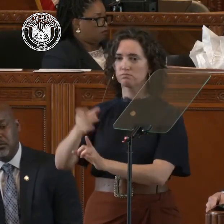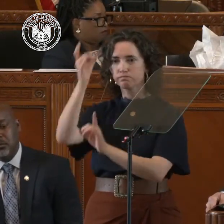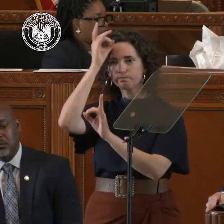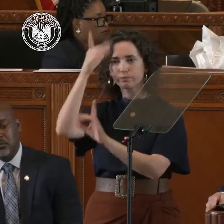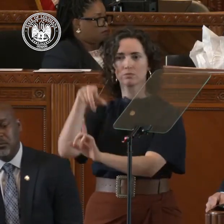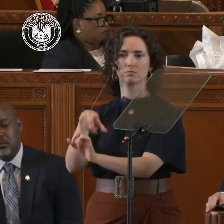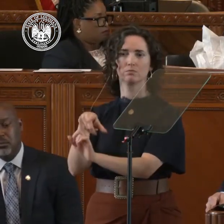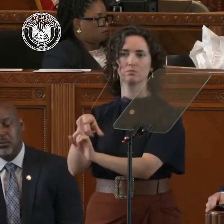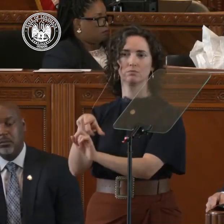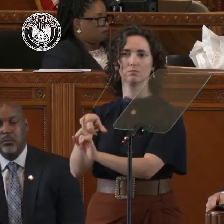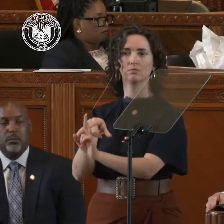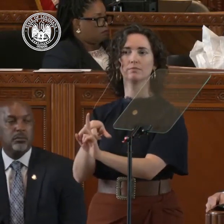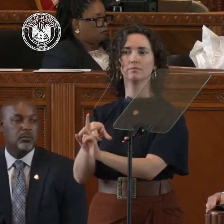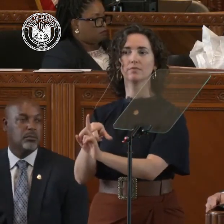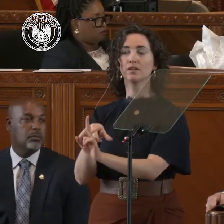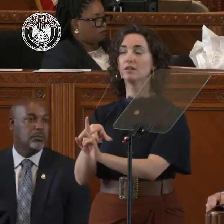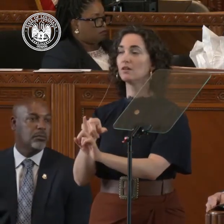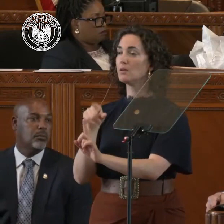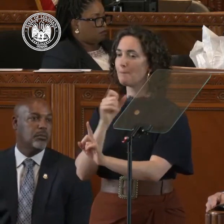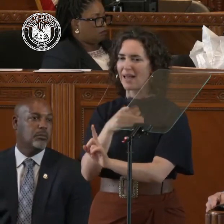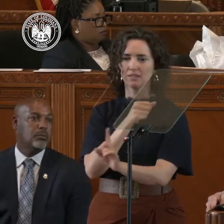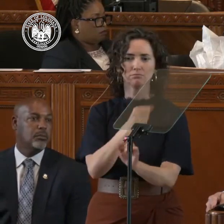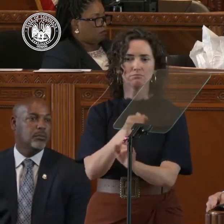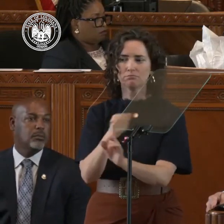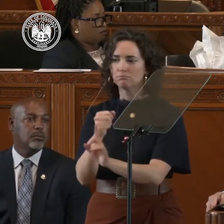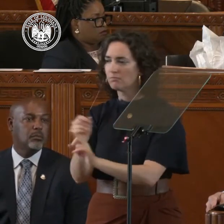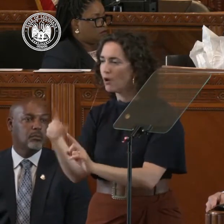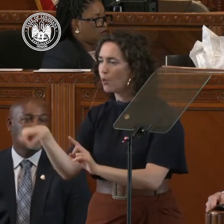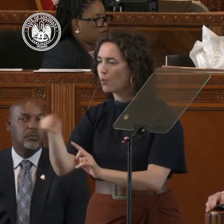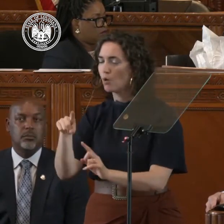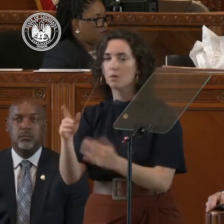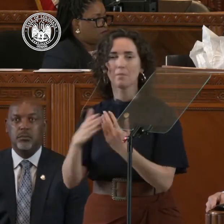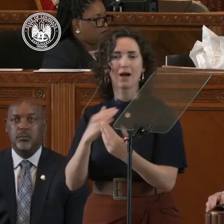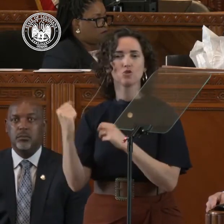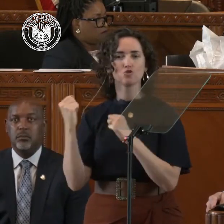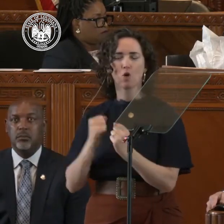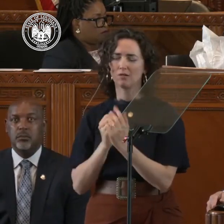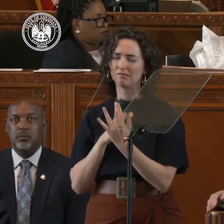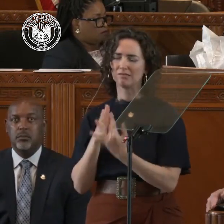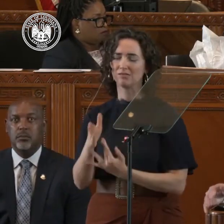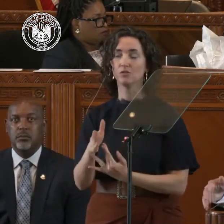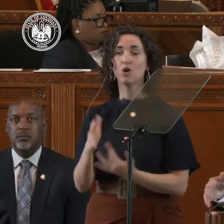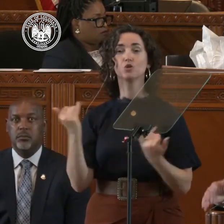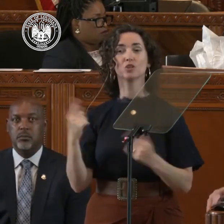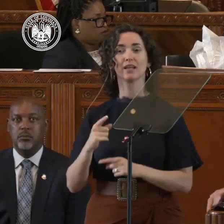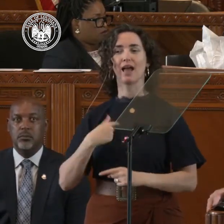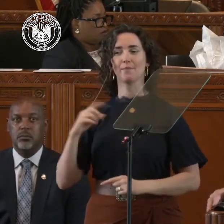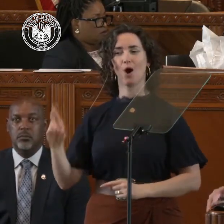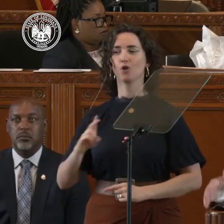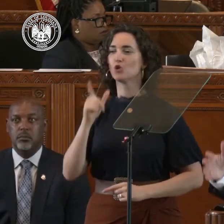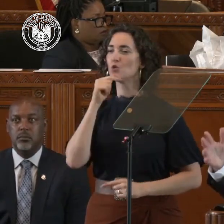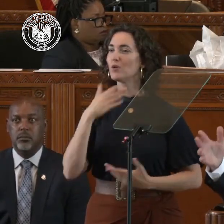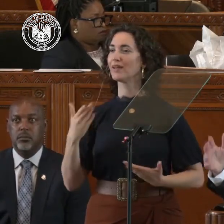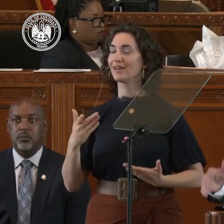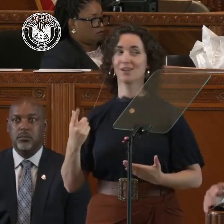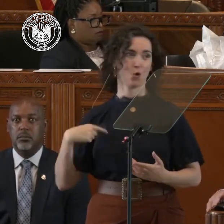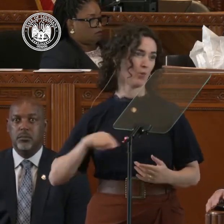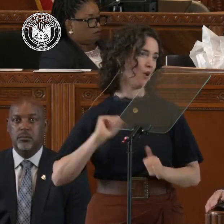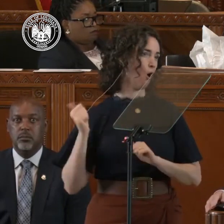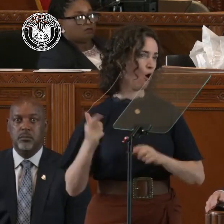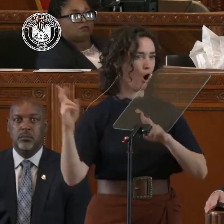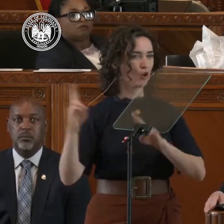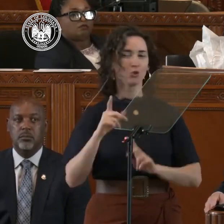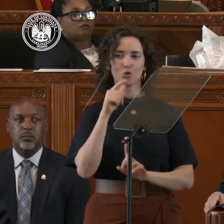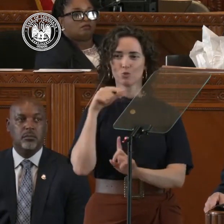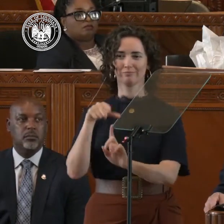those challenges, but they've also shown tremendous strength. Today, I'm honored to be joined, we are honored to be